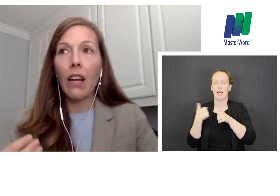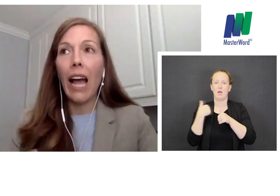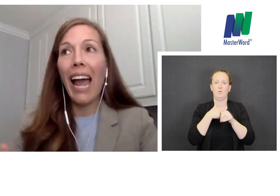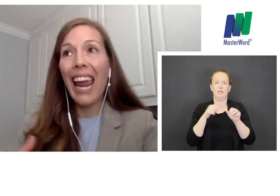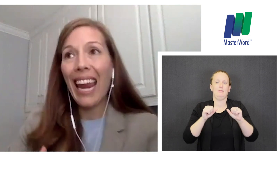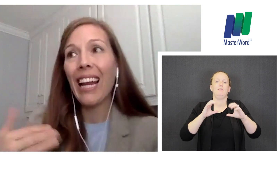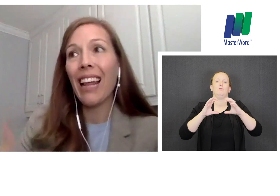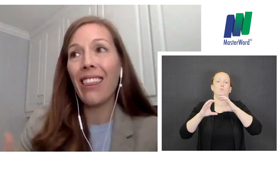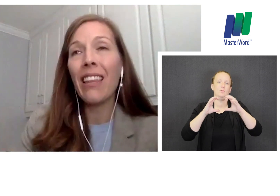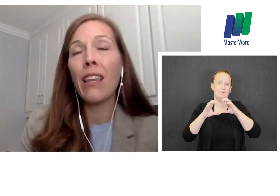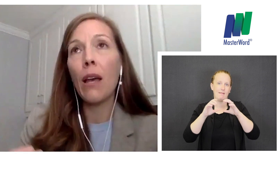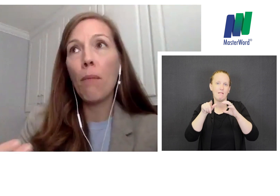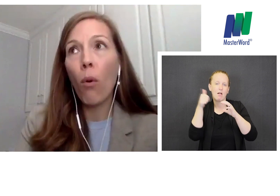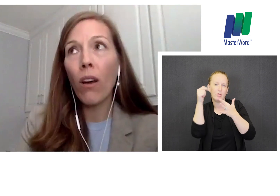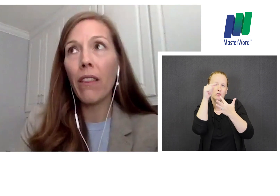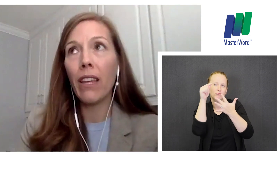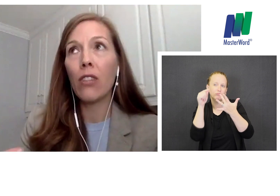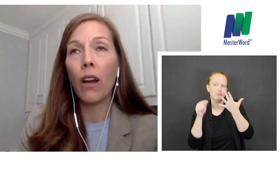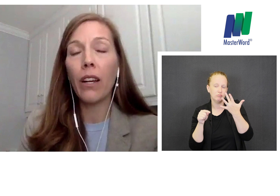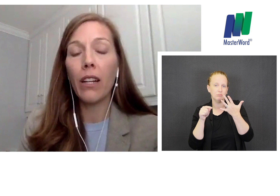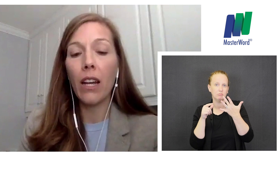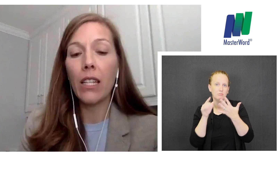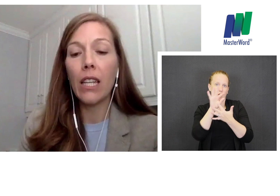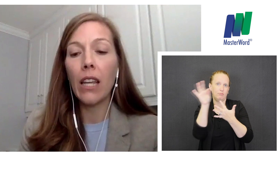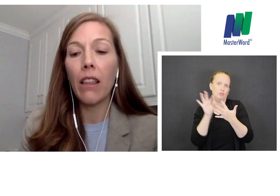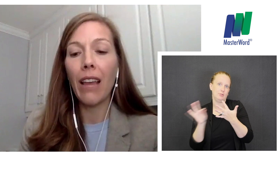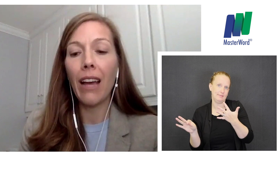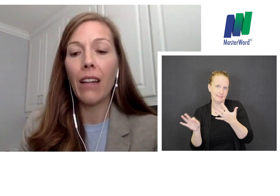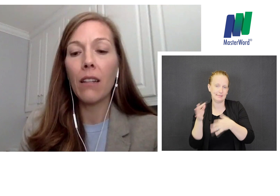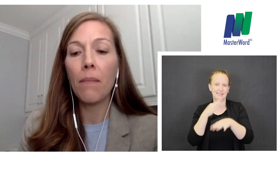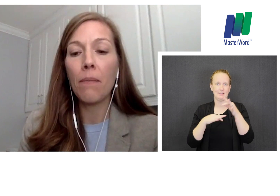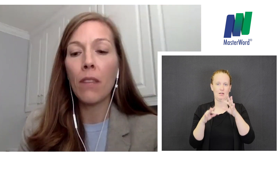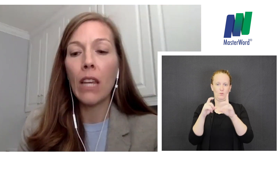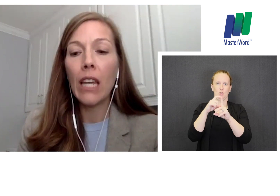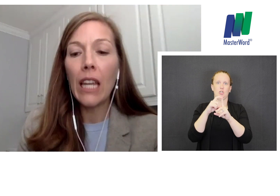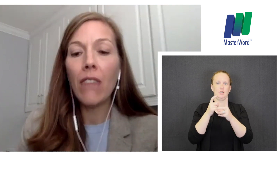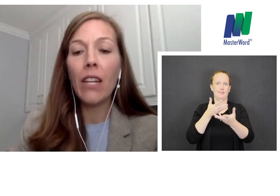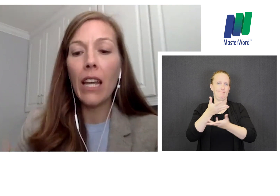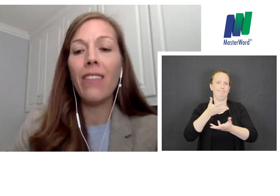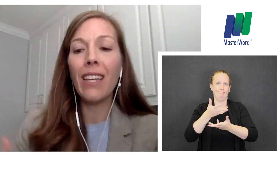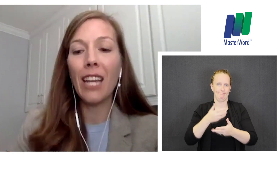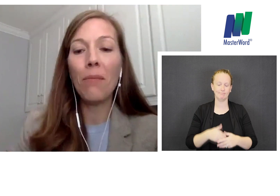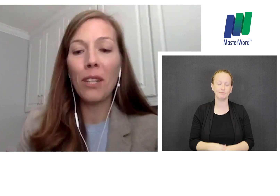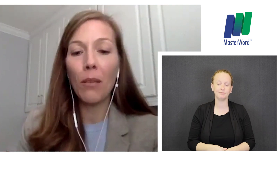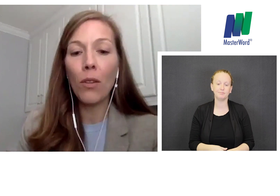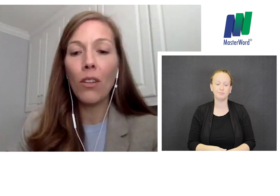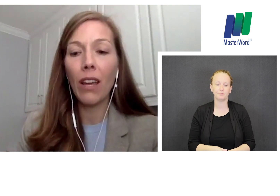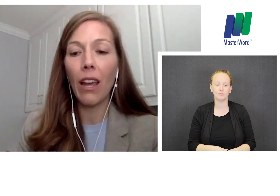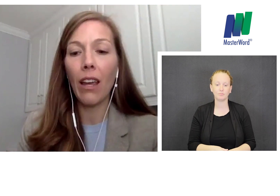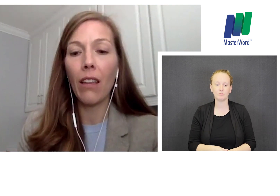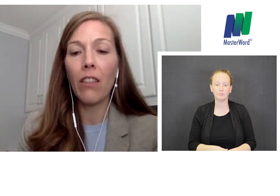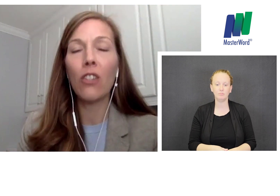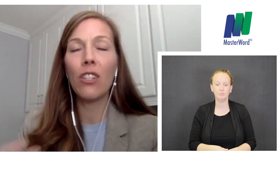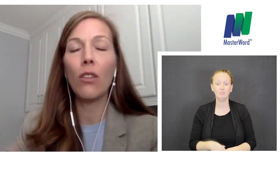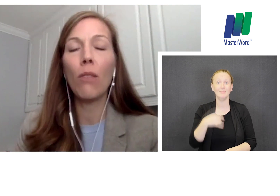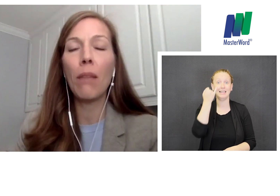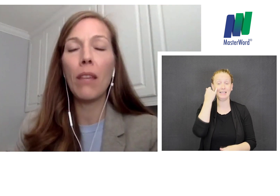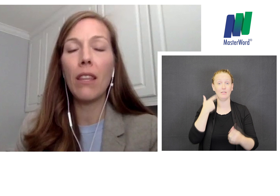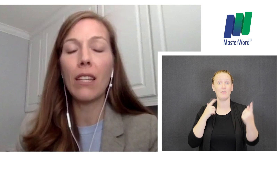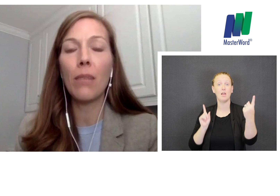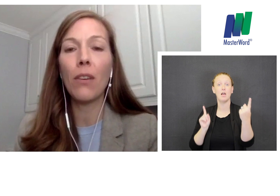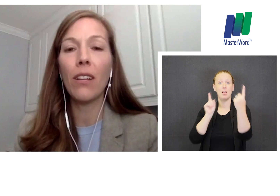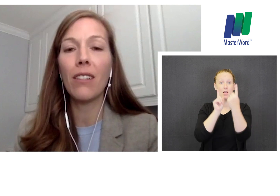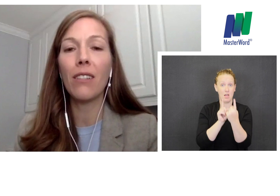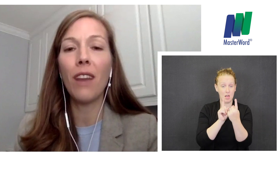communicate. And I think the important thing is recognizing that even in the attempt to communicate, there still may